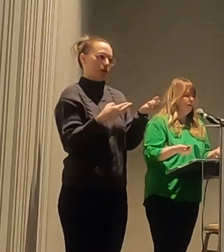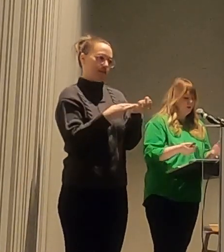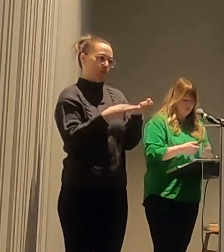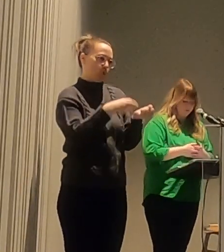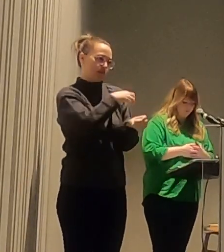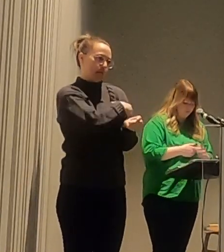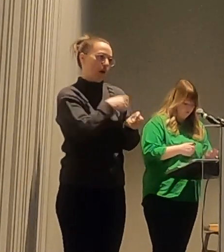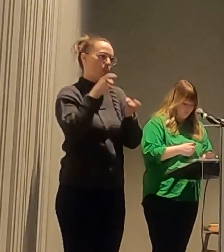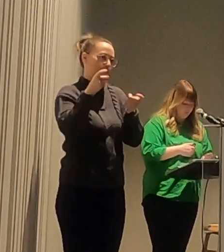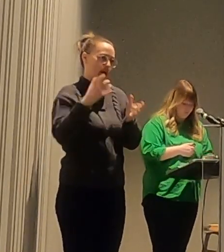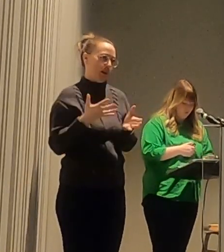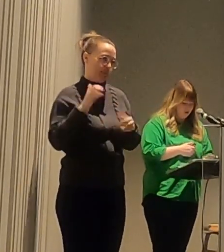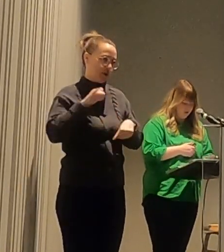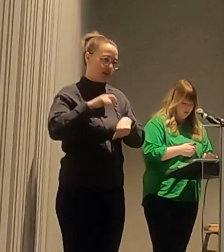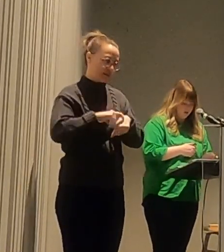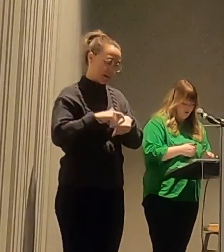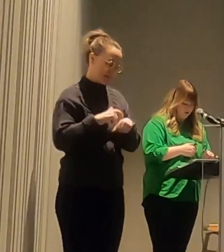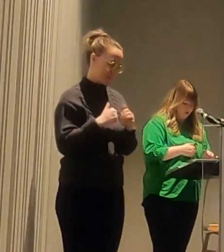the emperor.